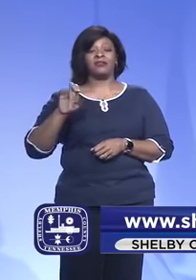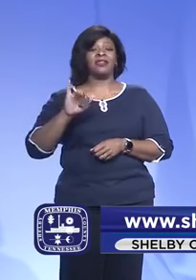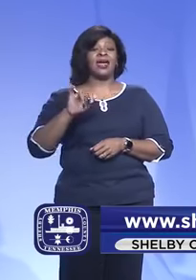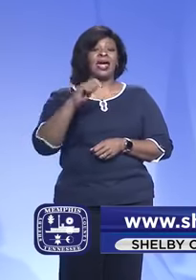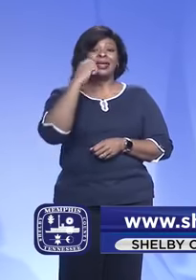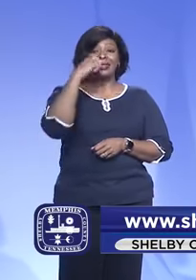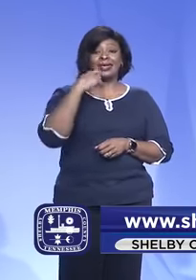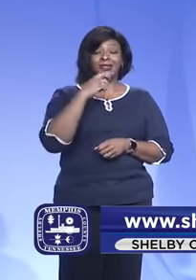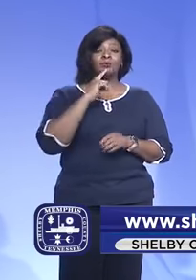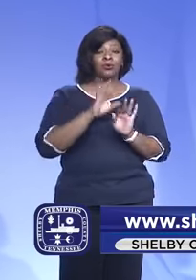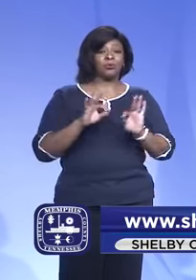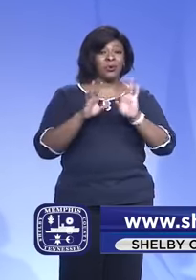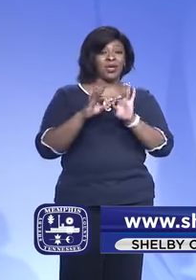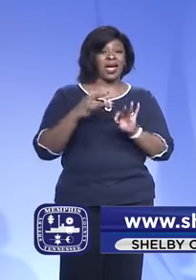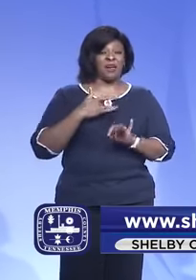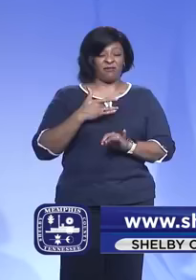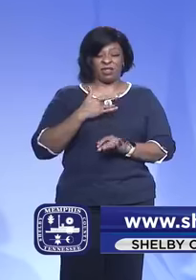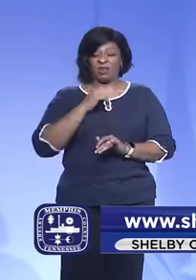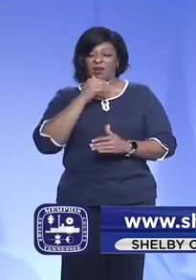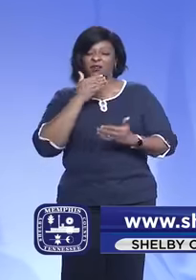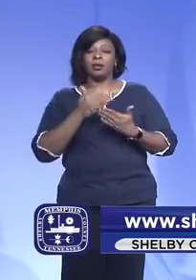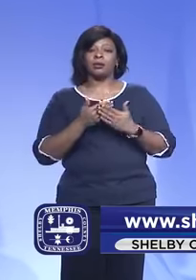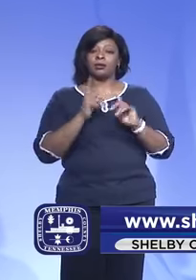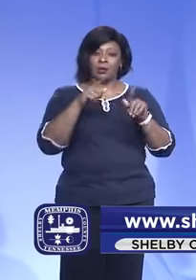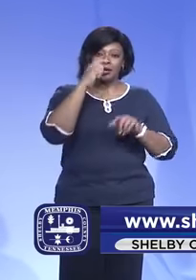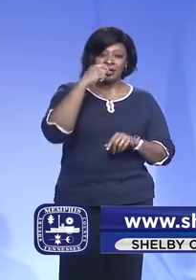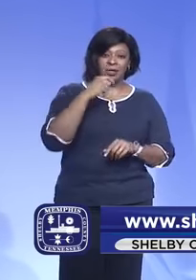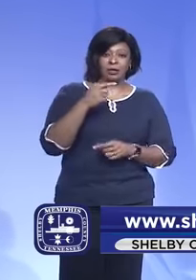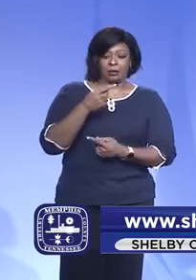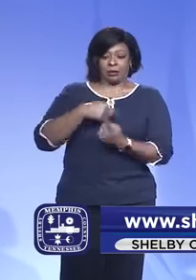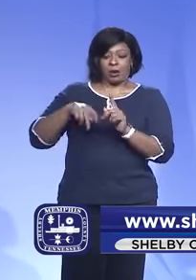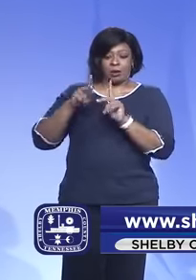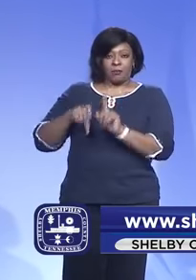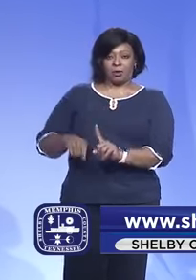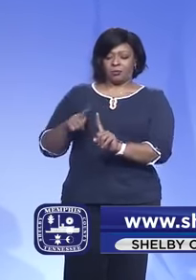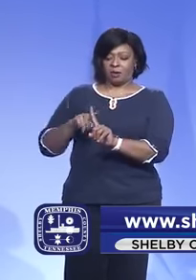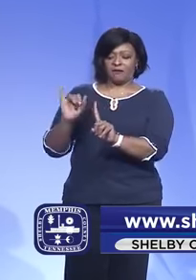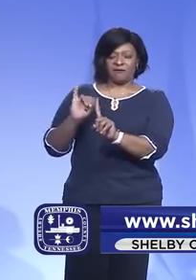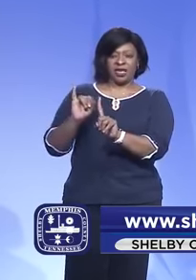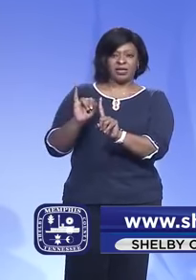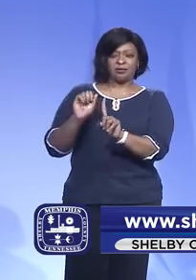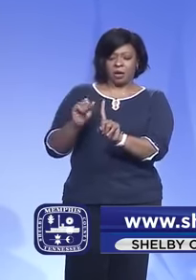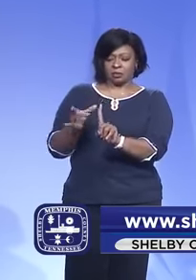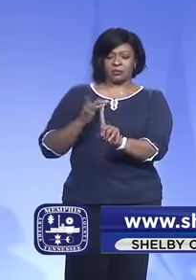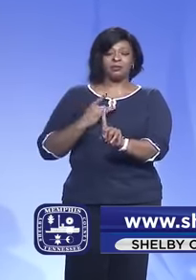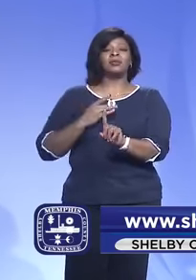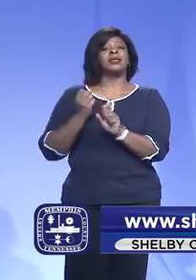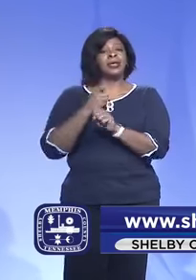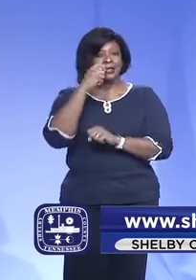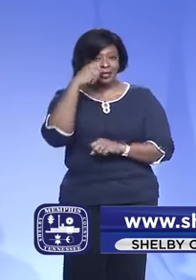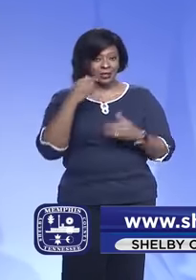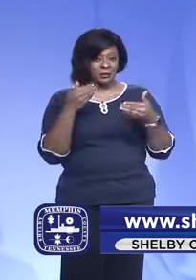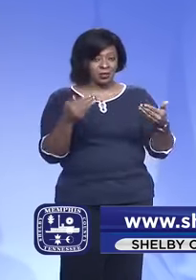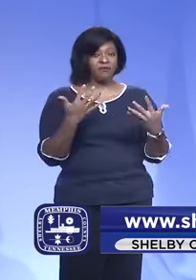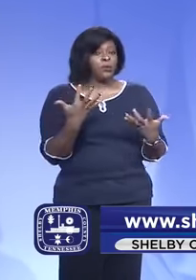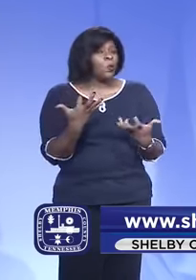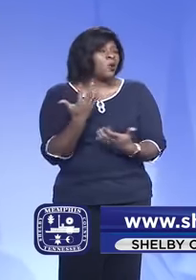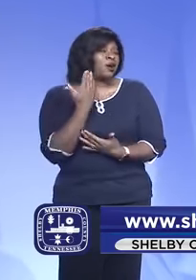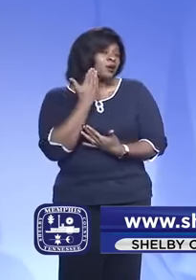If you have symptoms, get tested. If you've been around someone who's been infected, get tested. And if you want to